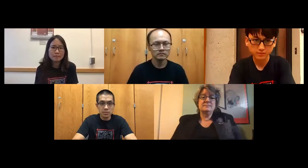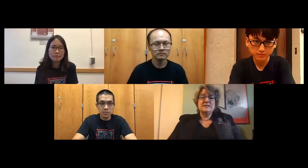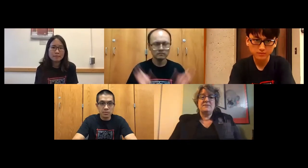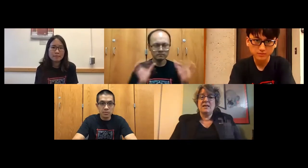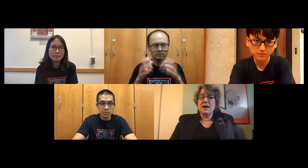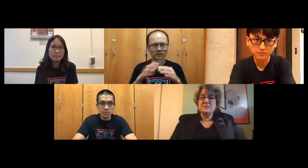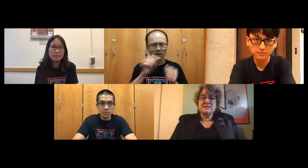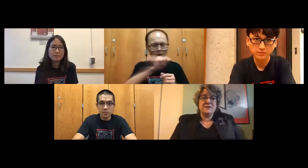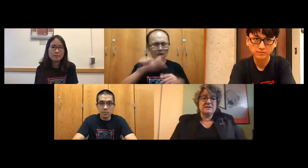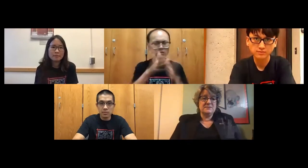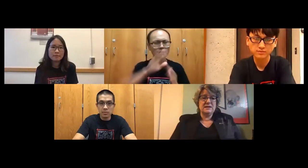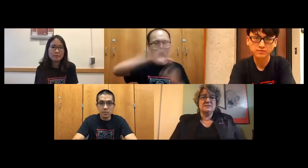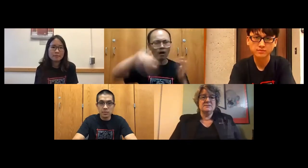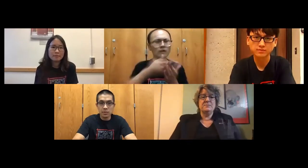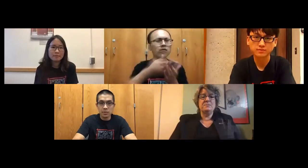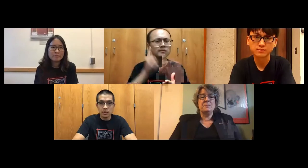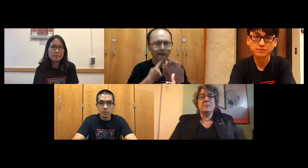Deaf clubs, deaf activities?